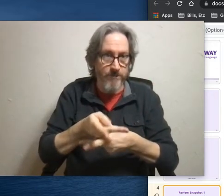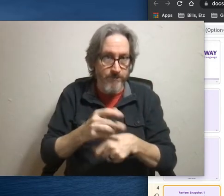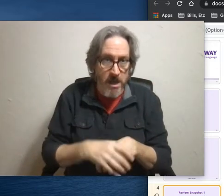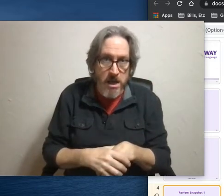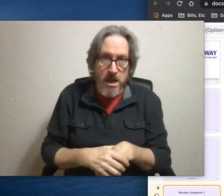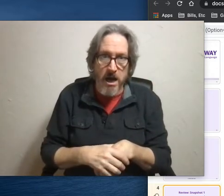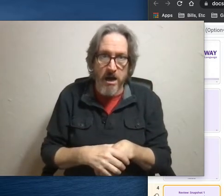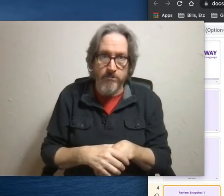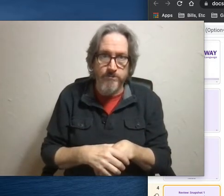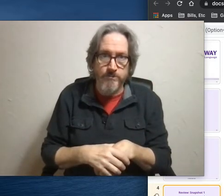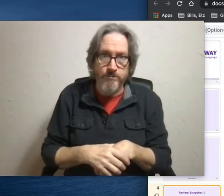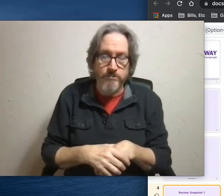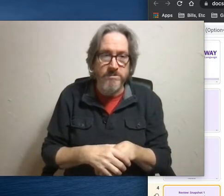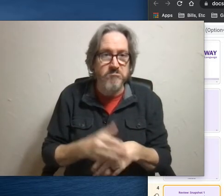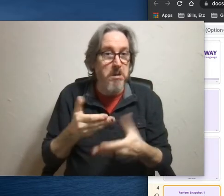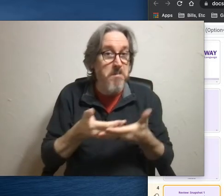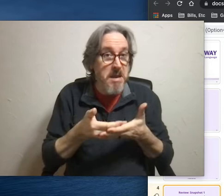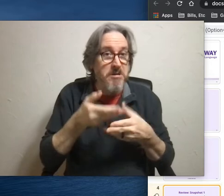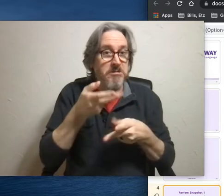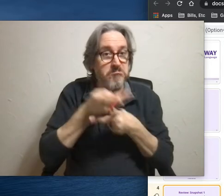taking care of.